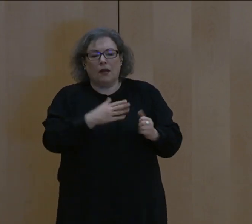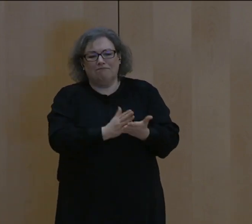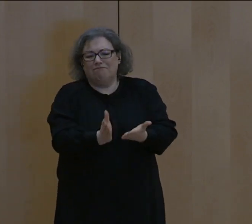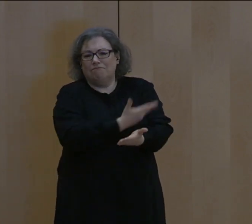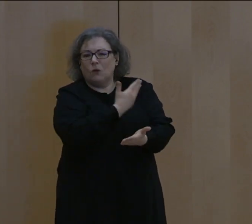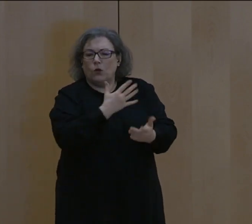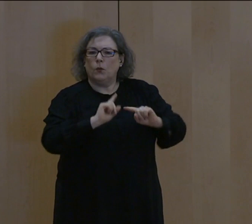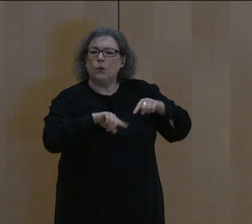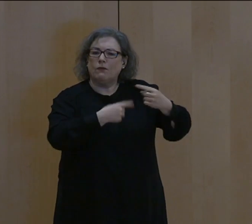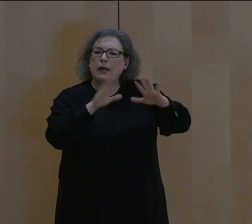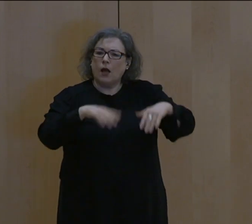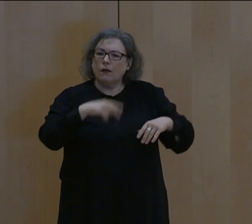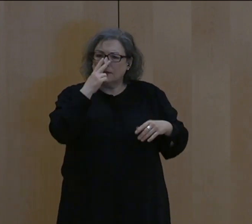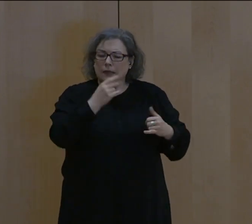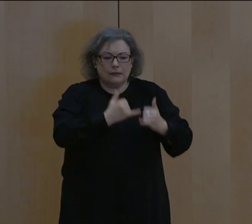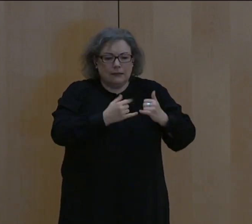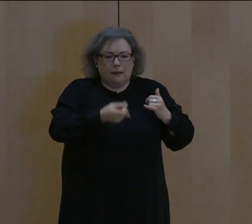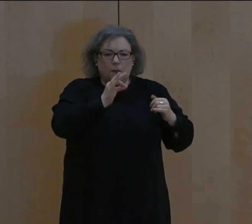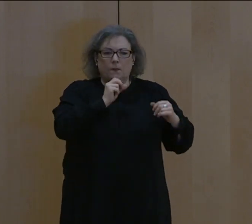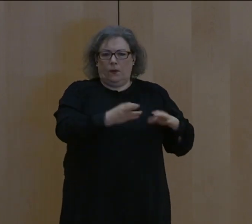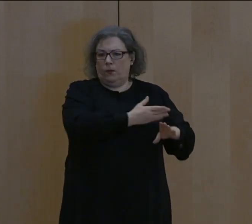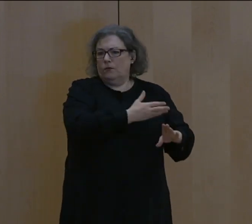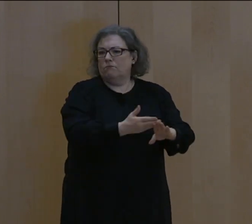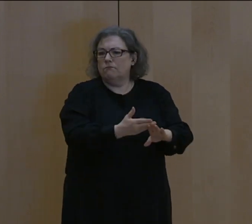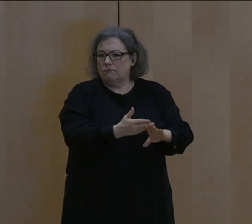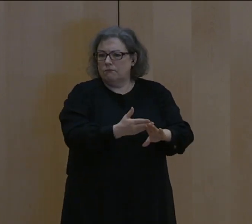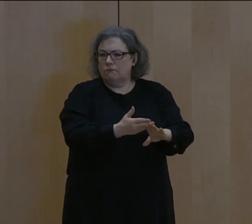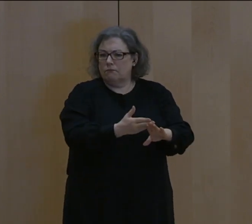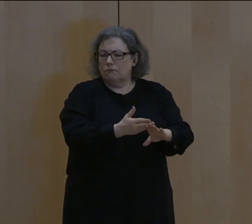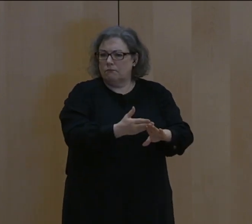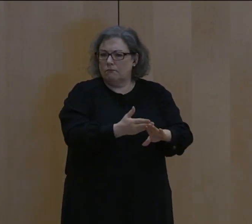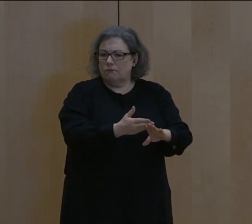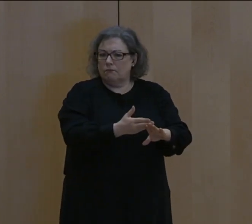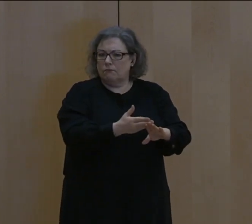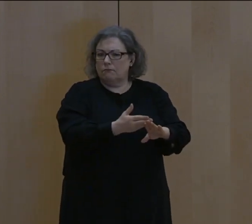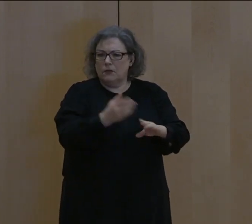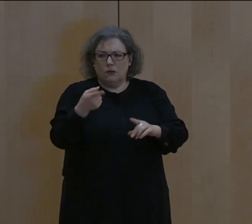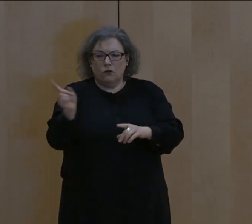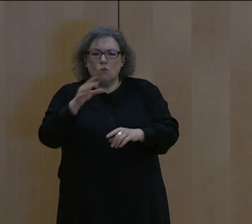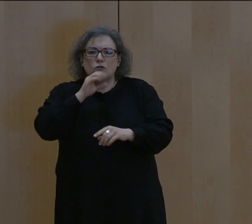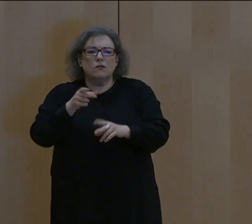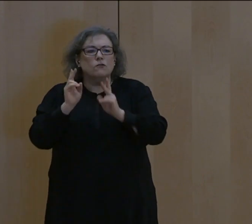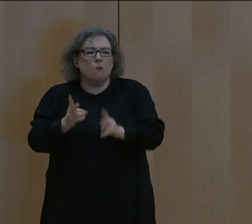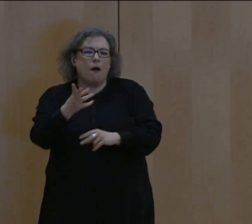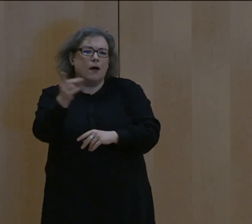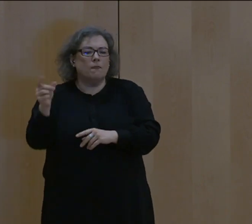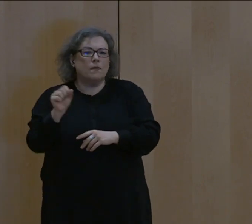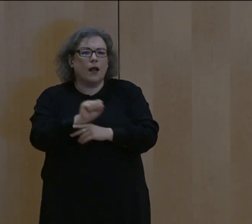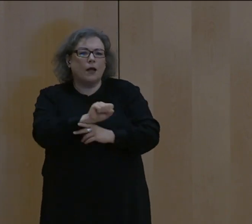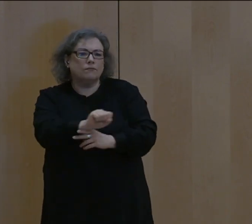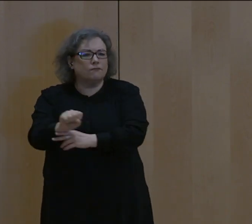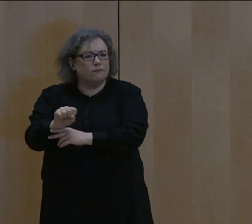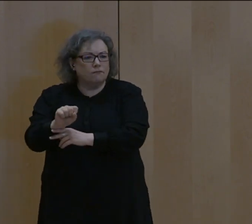in the times of the totalitarian ideologies. If Ukraine wouldn't endure and protect ourselves, it would mean